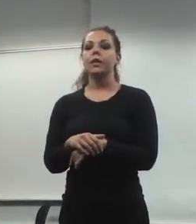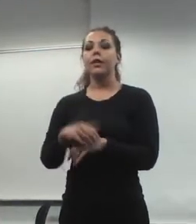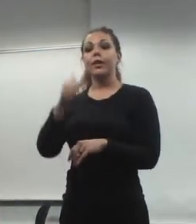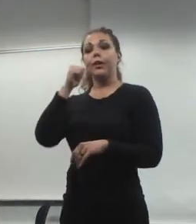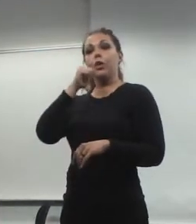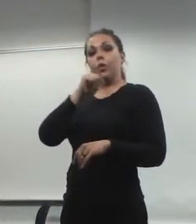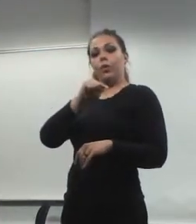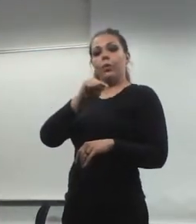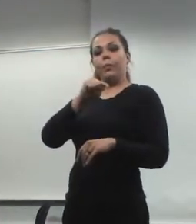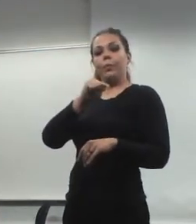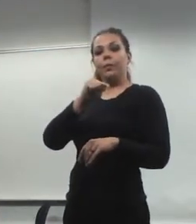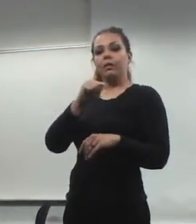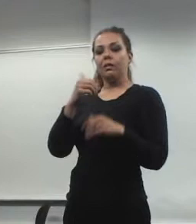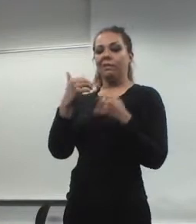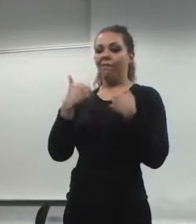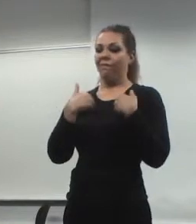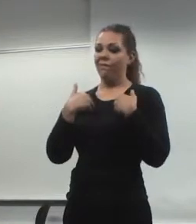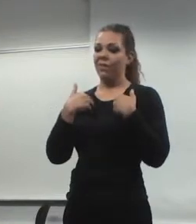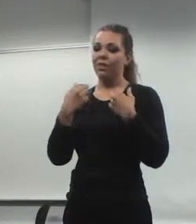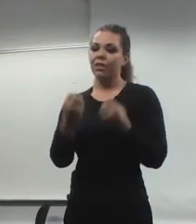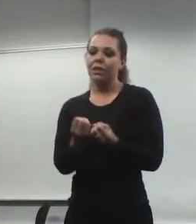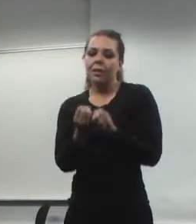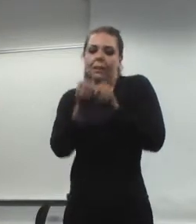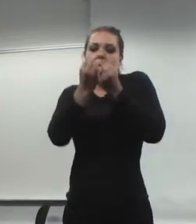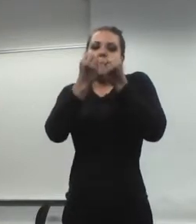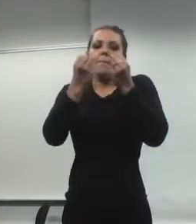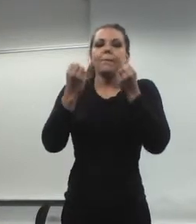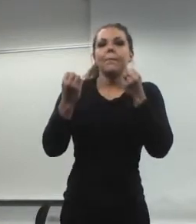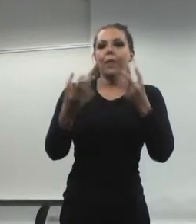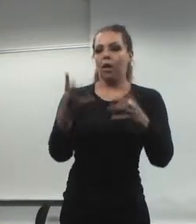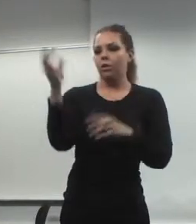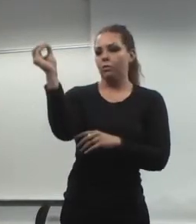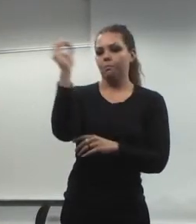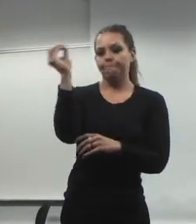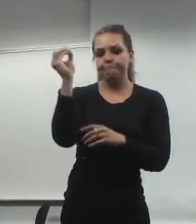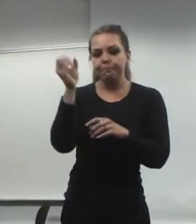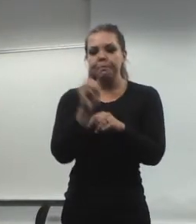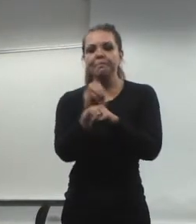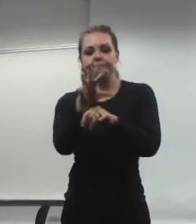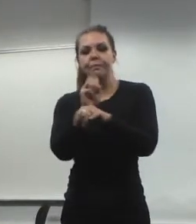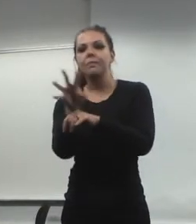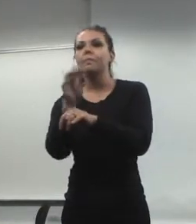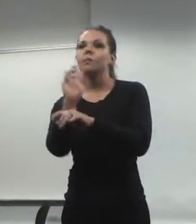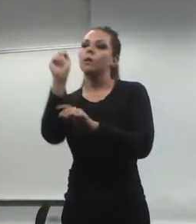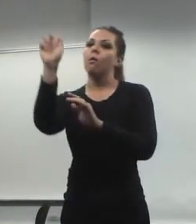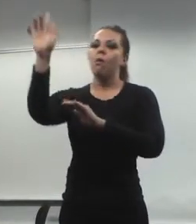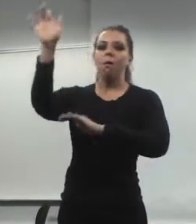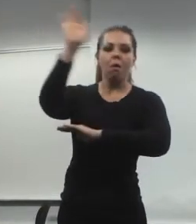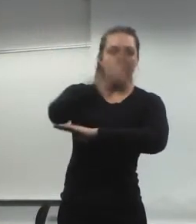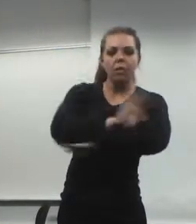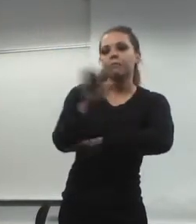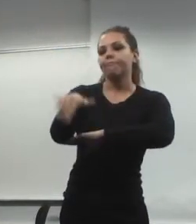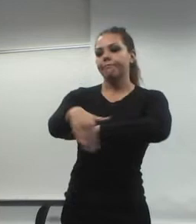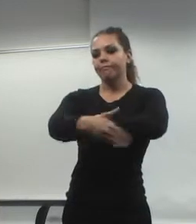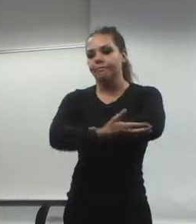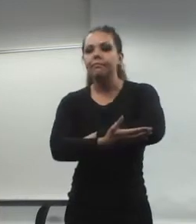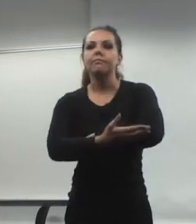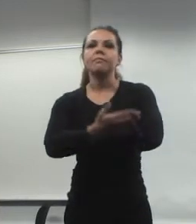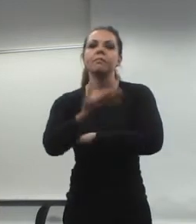has too much of the hormone being secreted around the clock, which basically makes it impossible